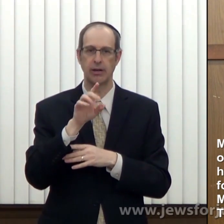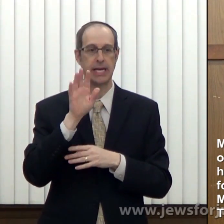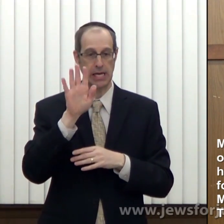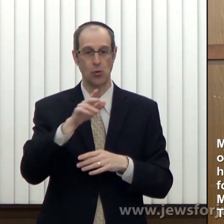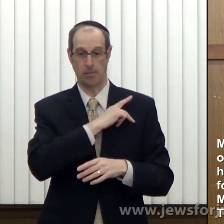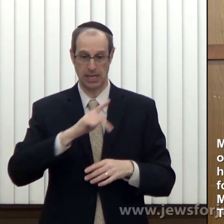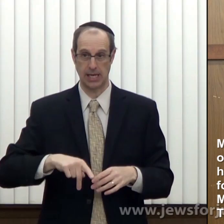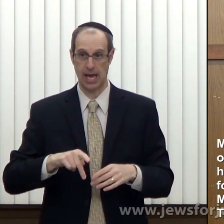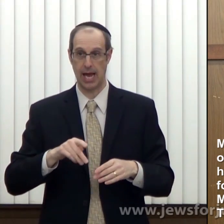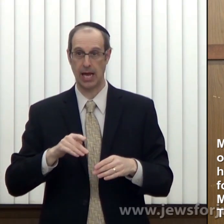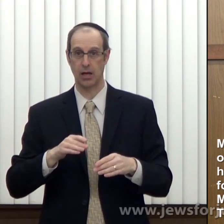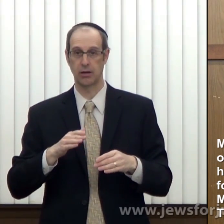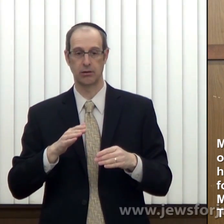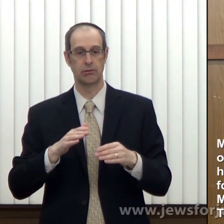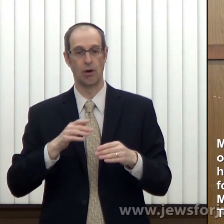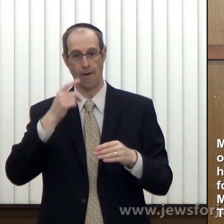people.